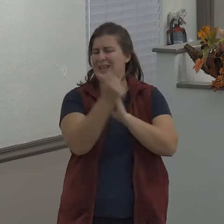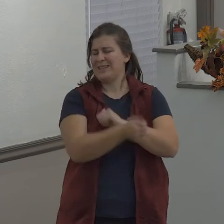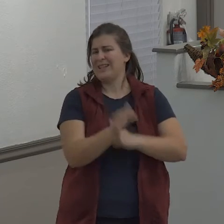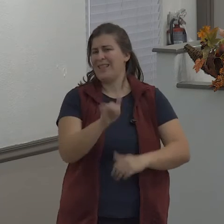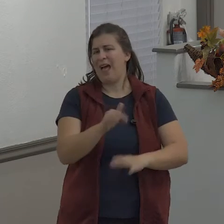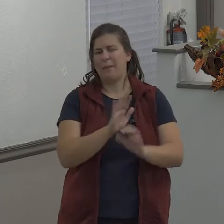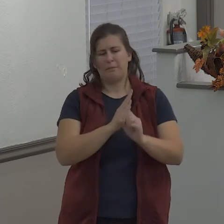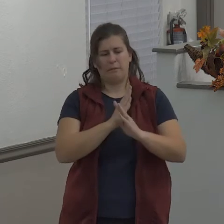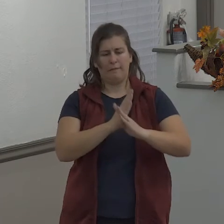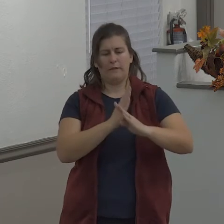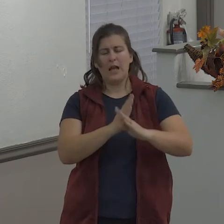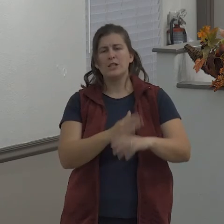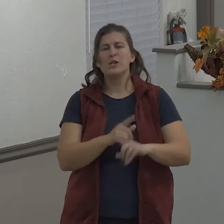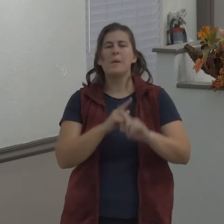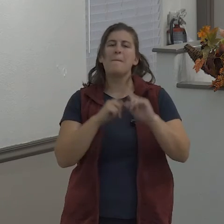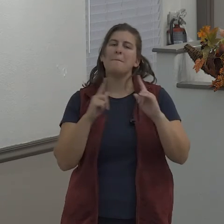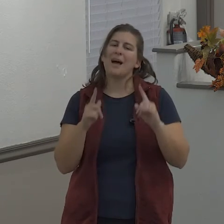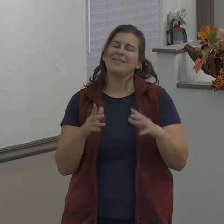But